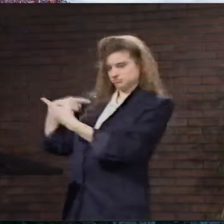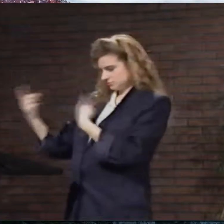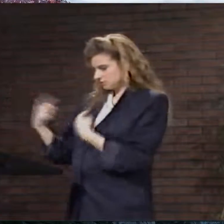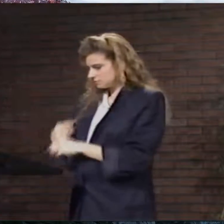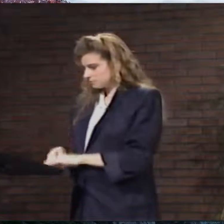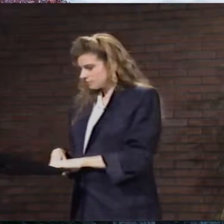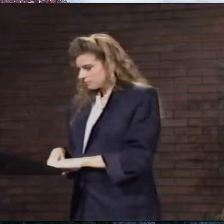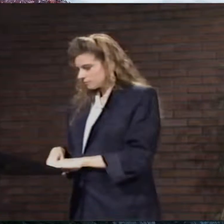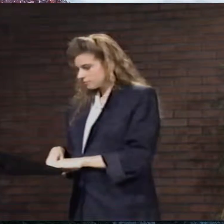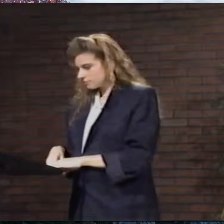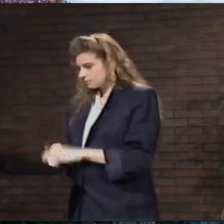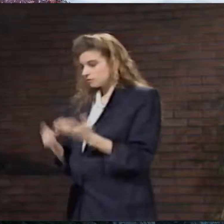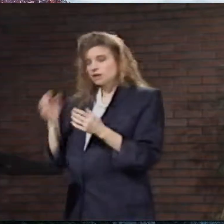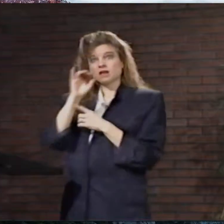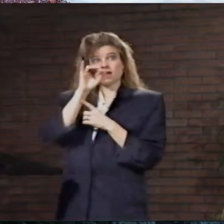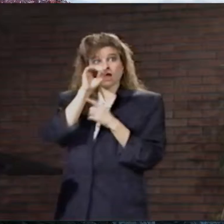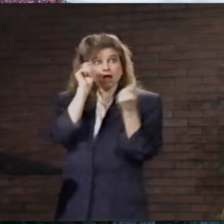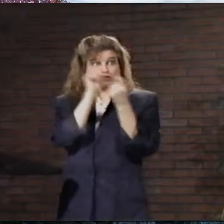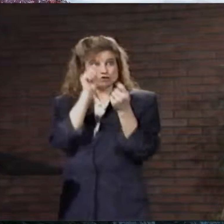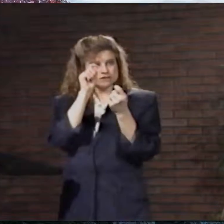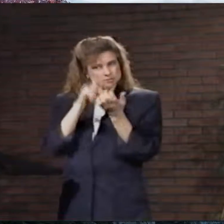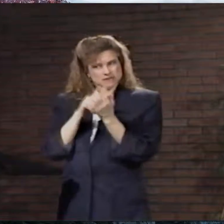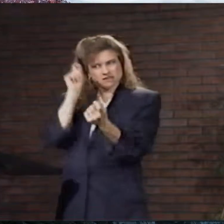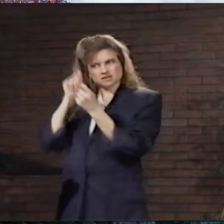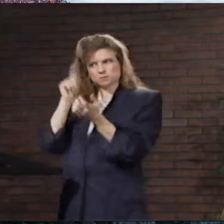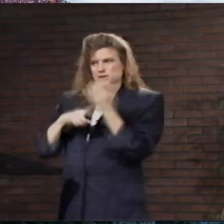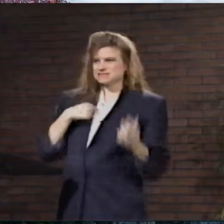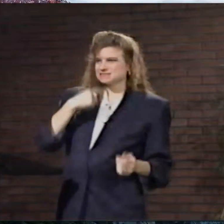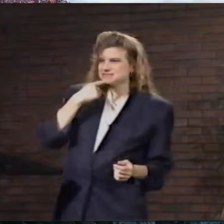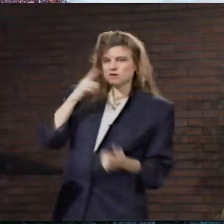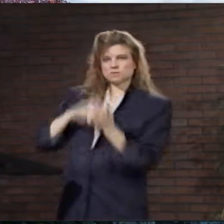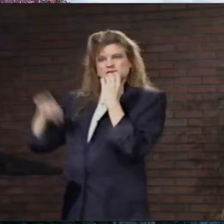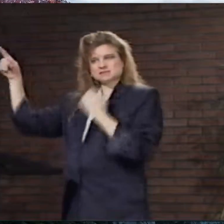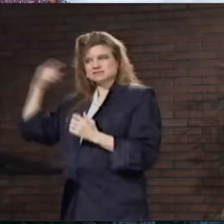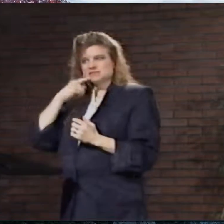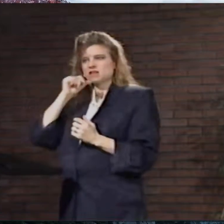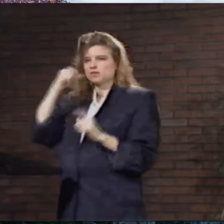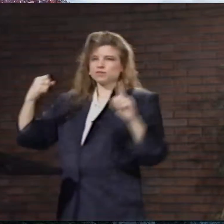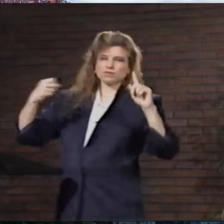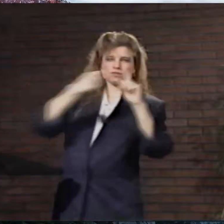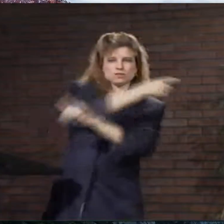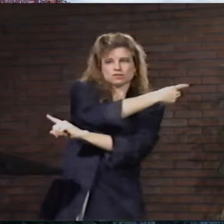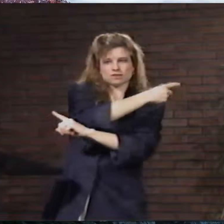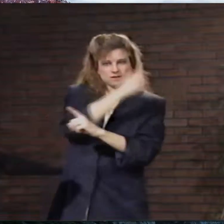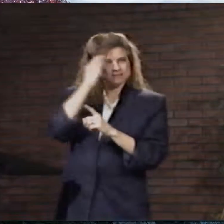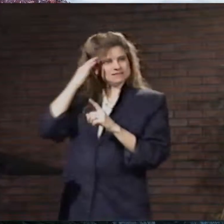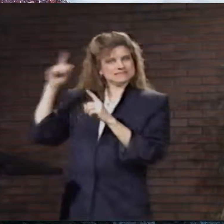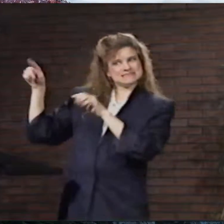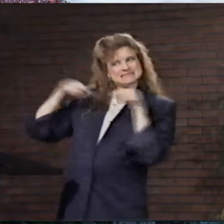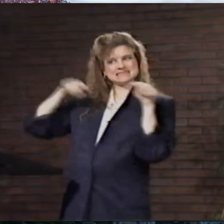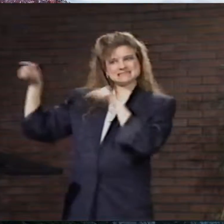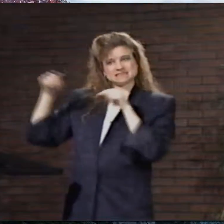And effective communication really happens whenever the interpreter understands the deaf person.